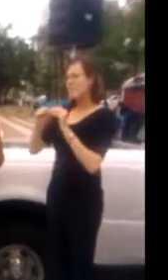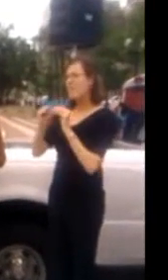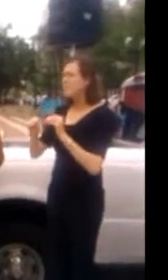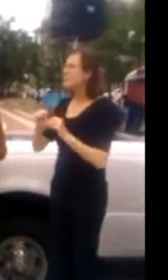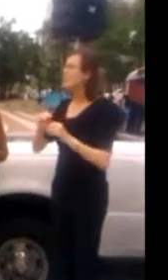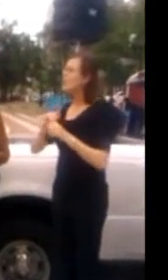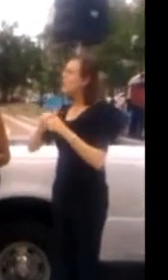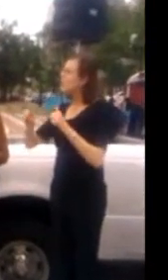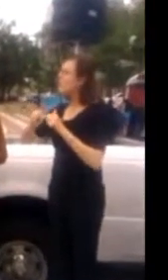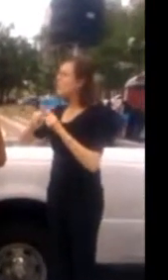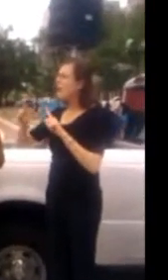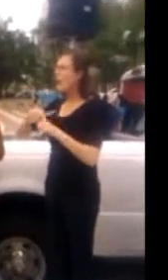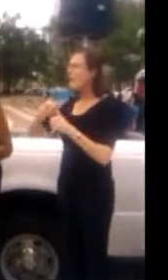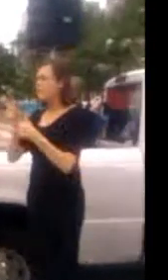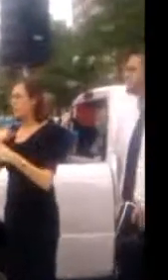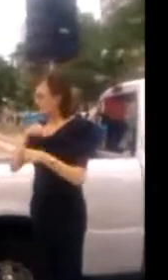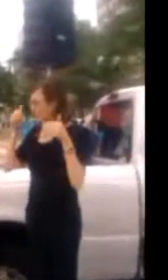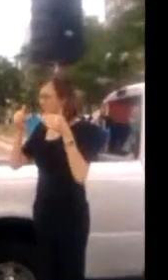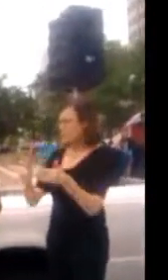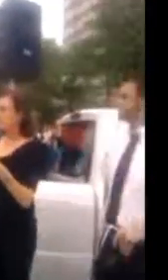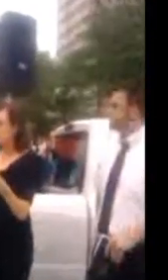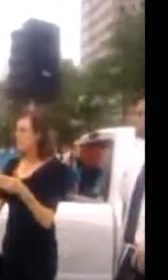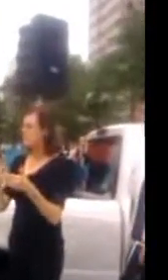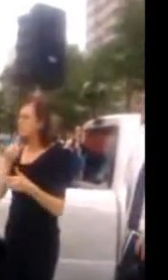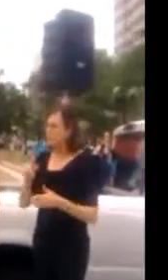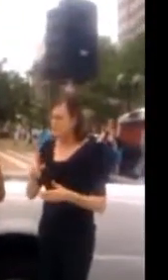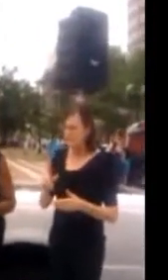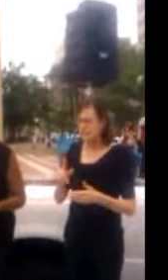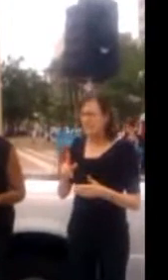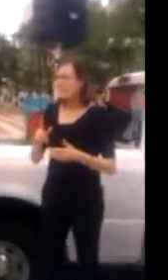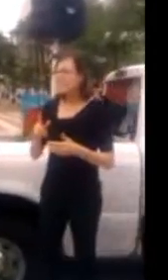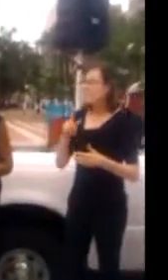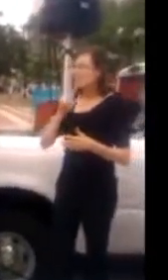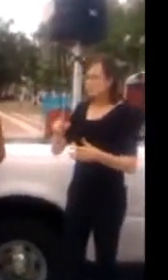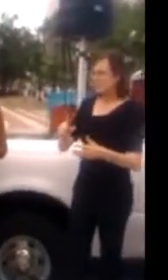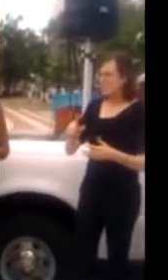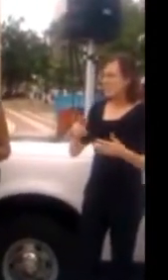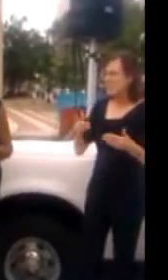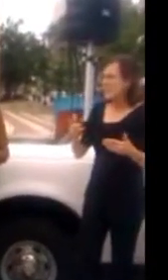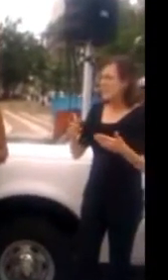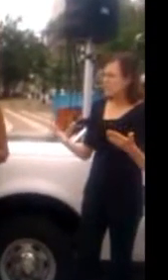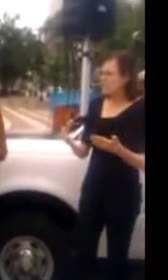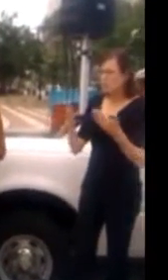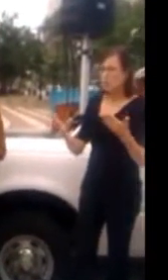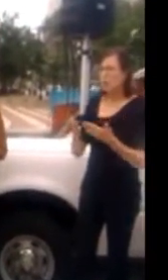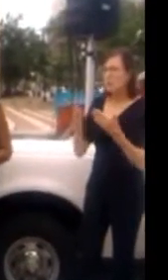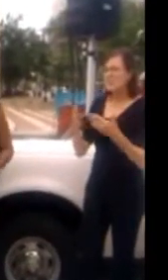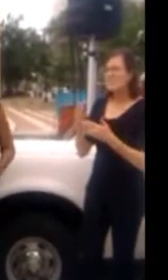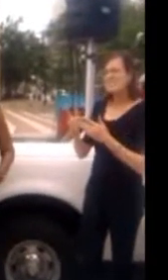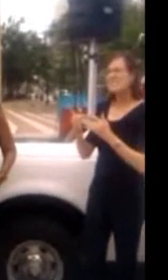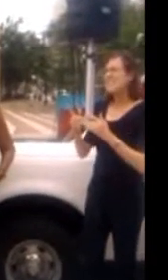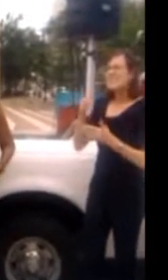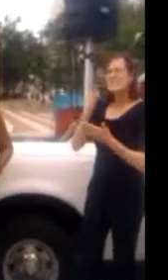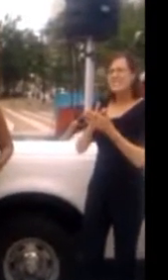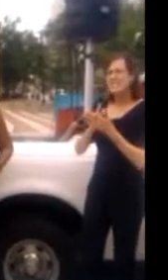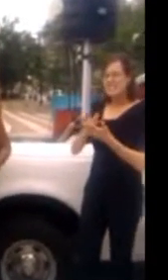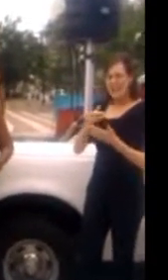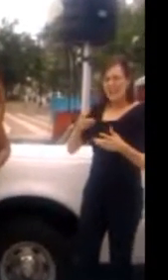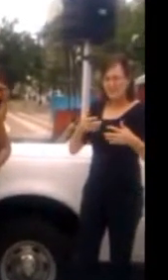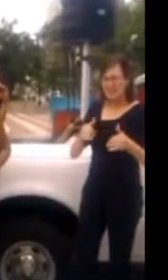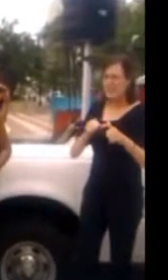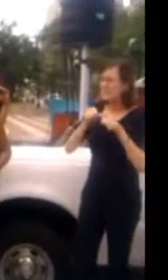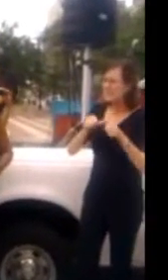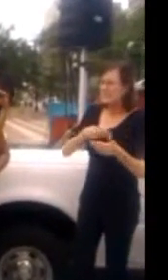if we weren't focusing on simply pushing all the cuts on the backs of the poor and the working